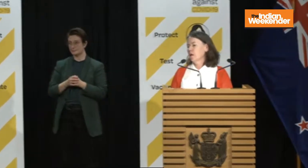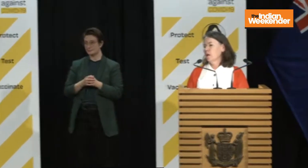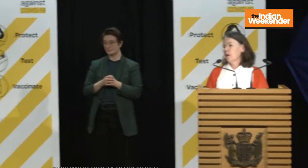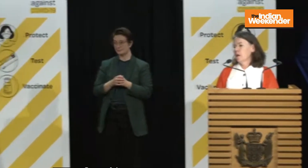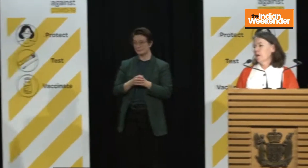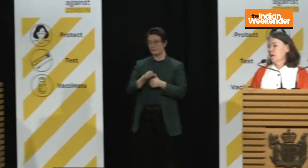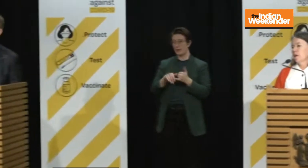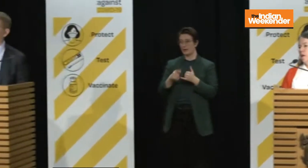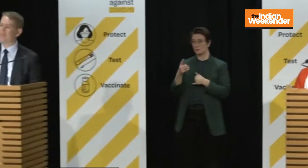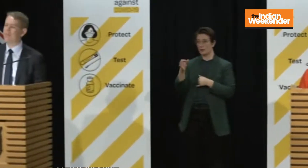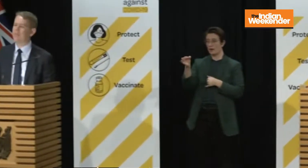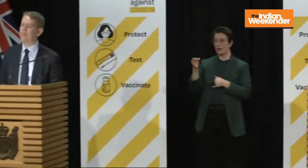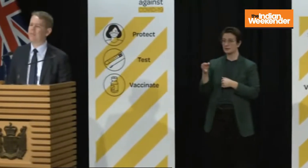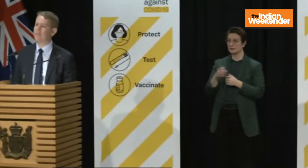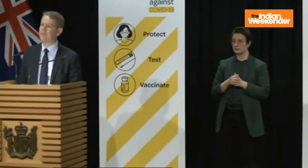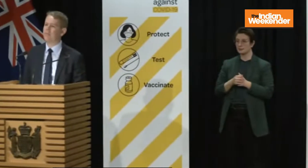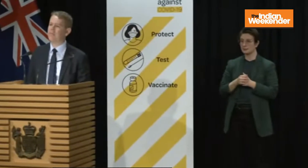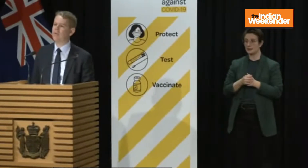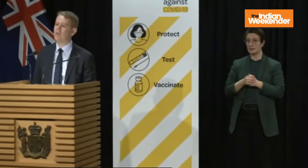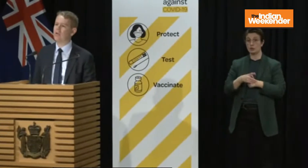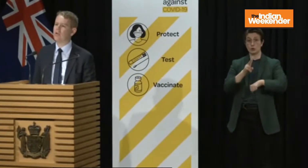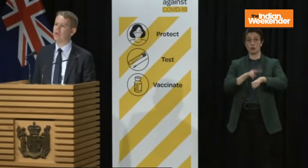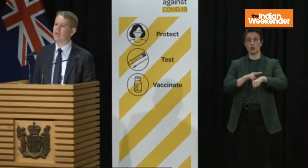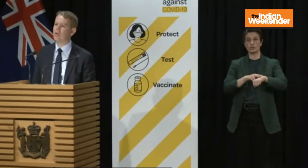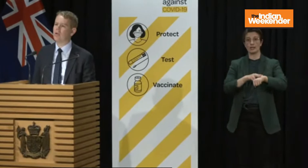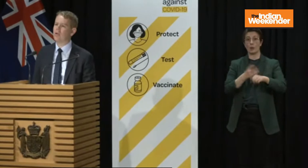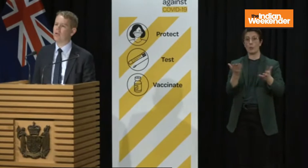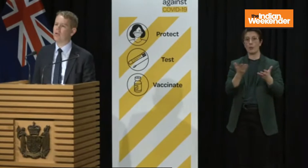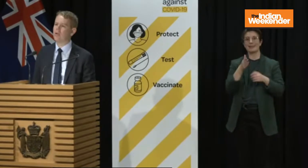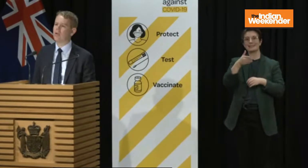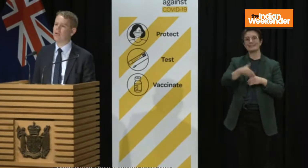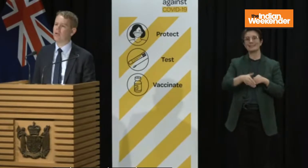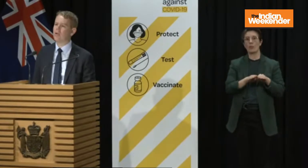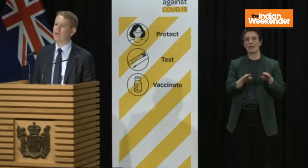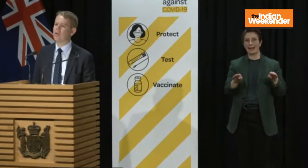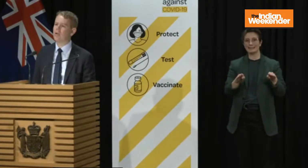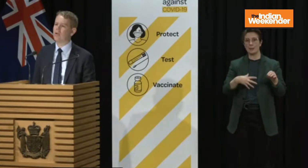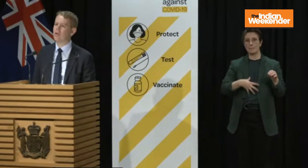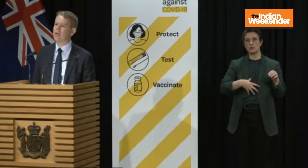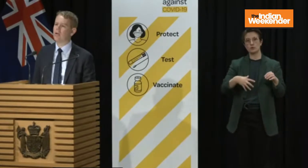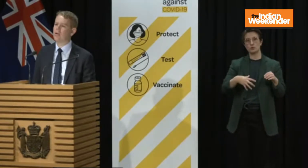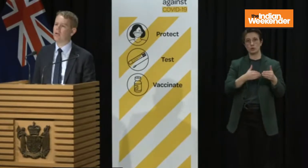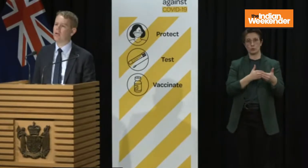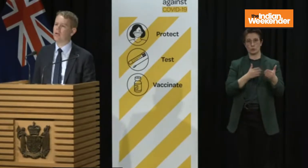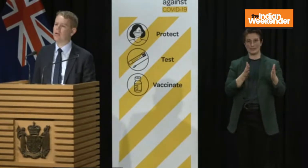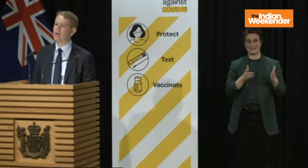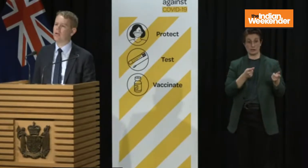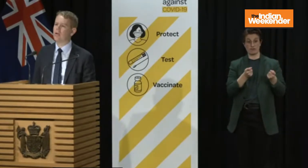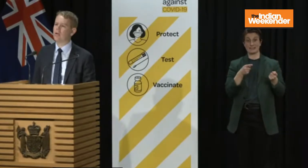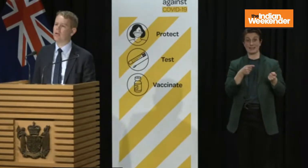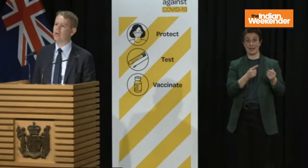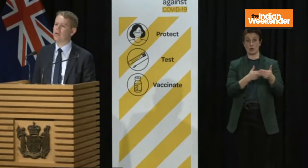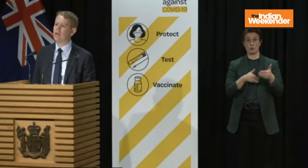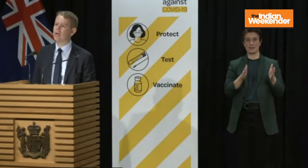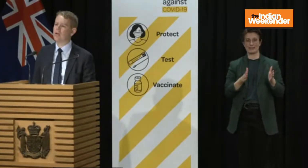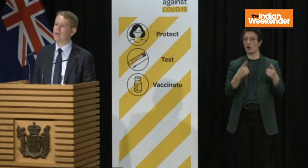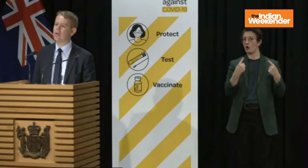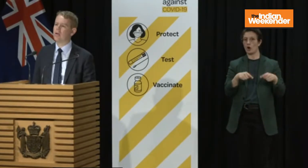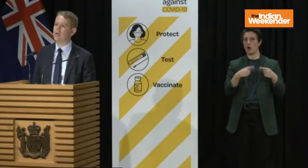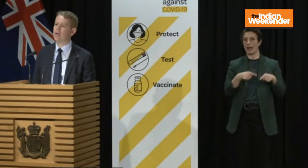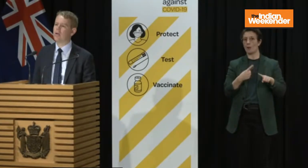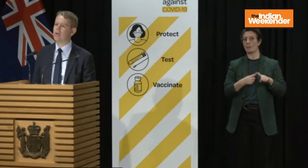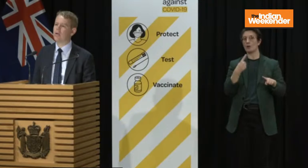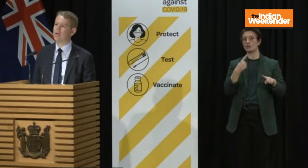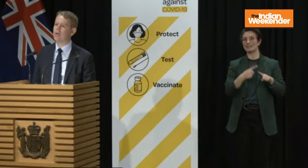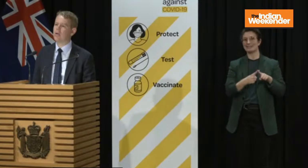in Southland's hospital's maternity unit who runs it has been unable to get an emergency MIQ allocation, despite